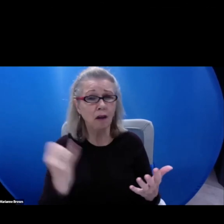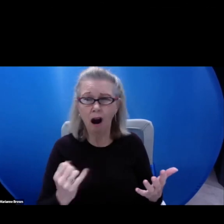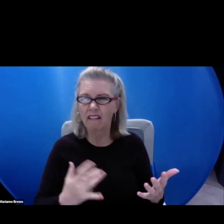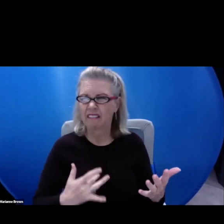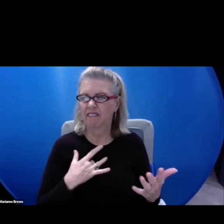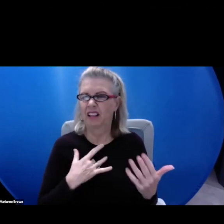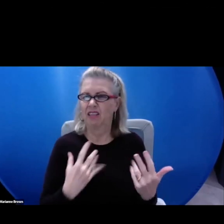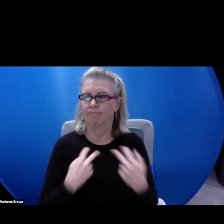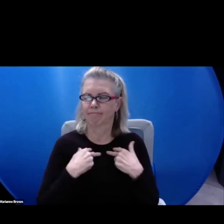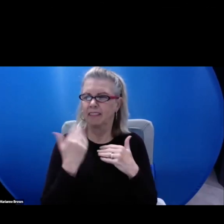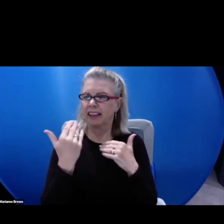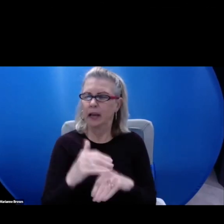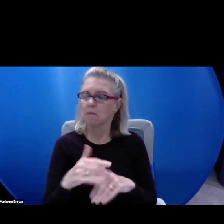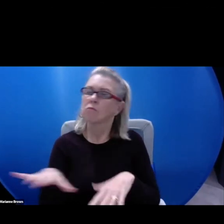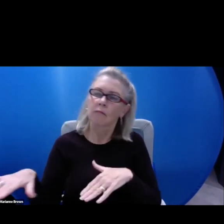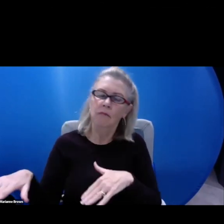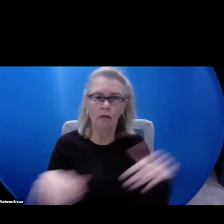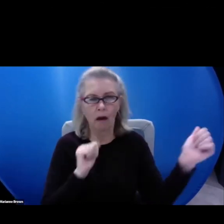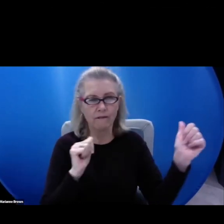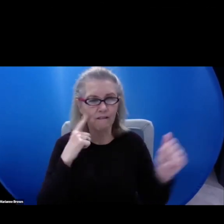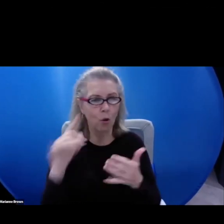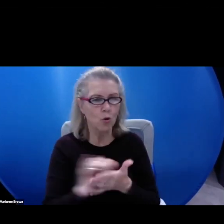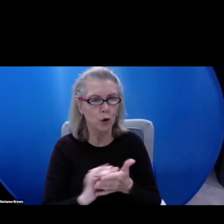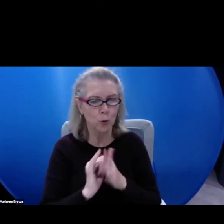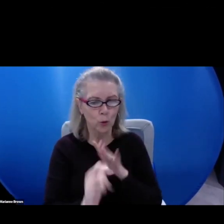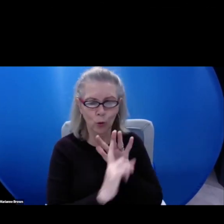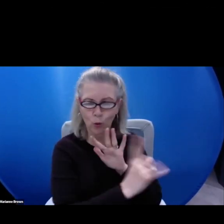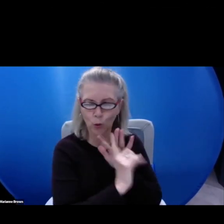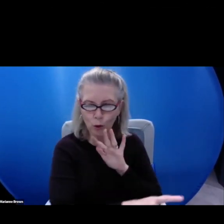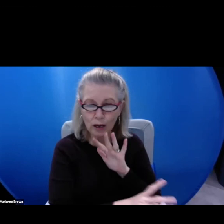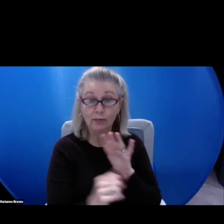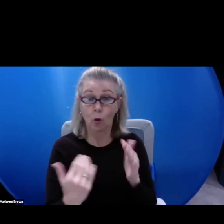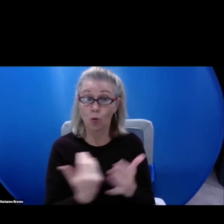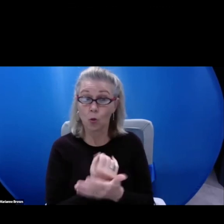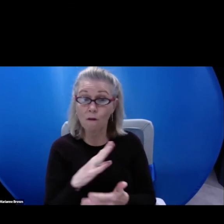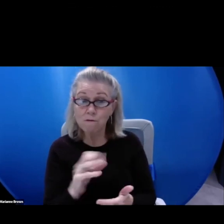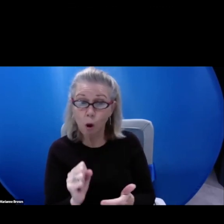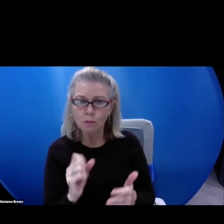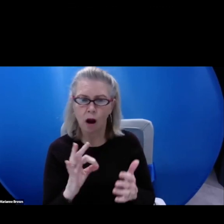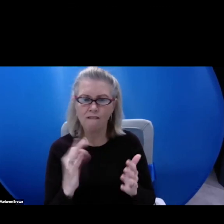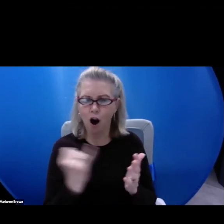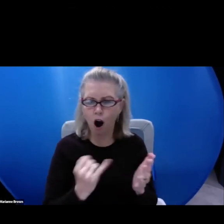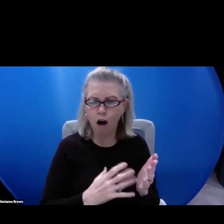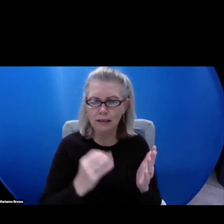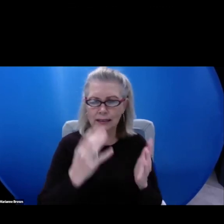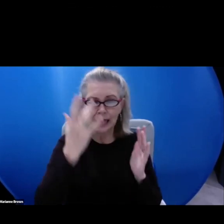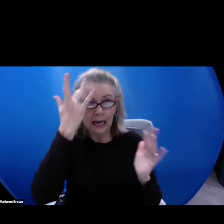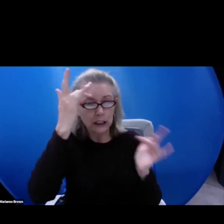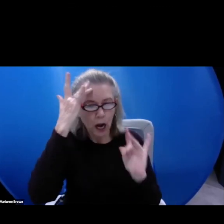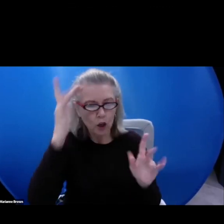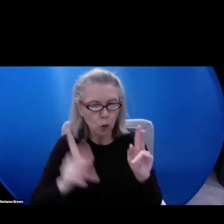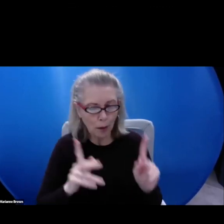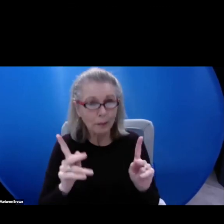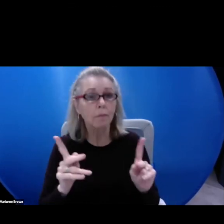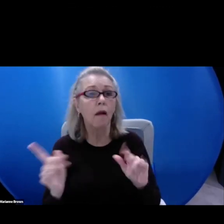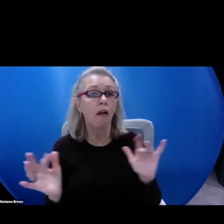York. New forms of educational and collaborative production emerged, for example, in